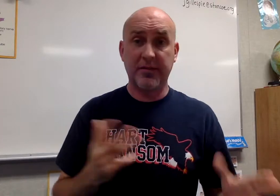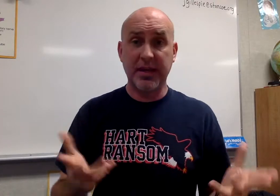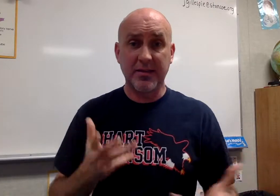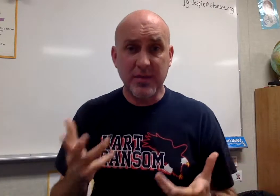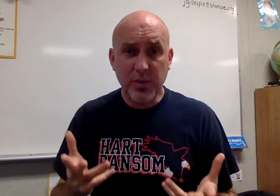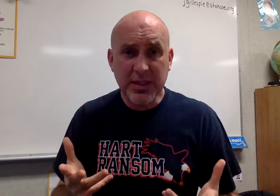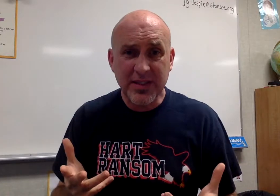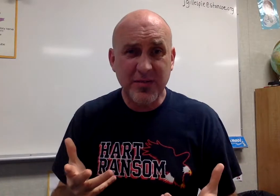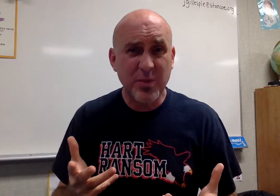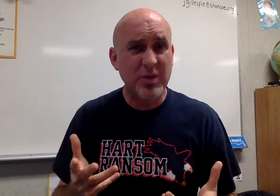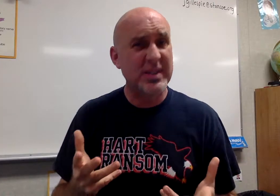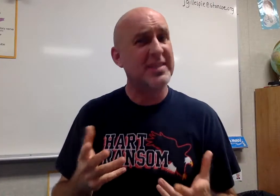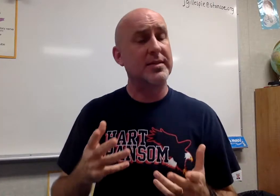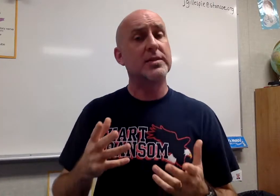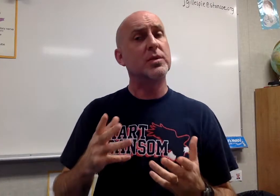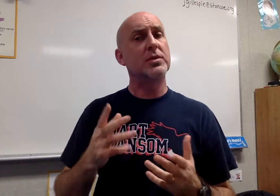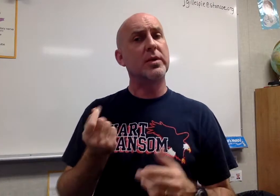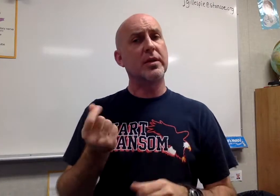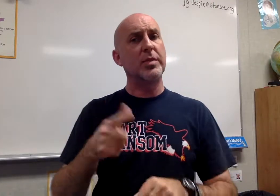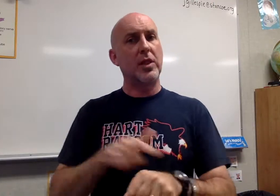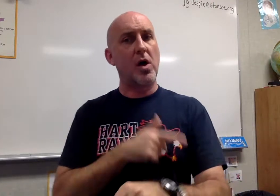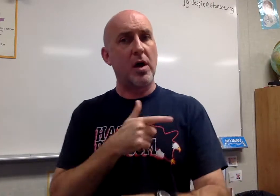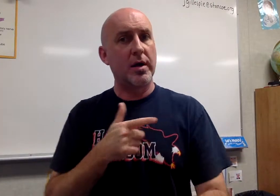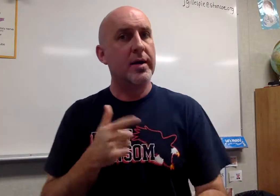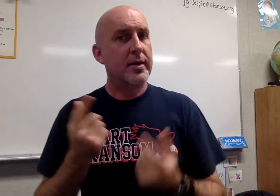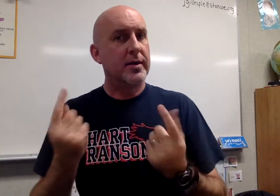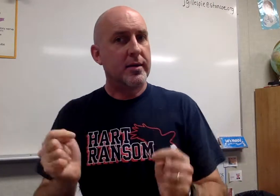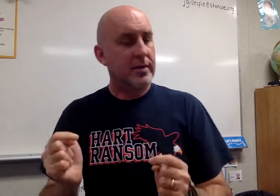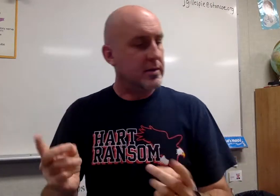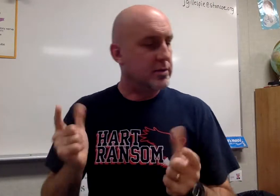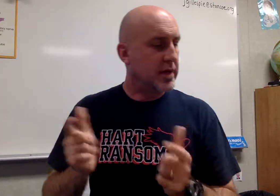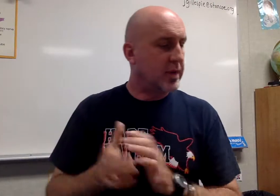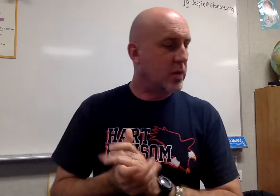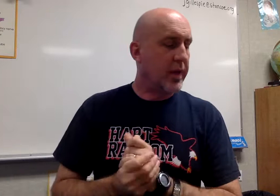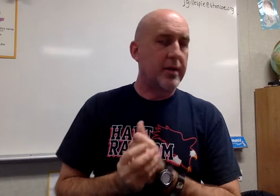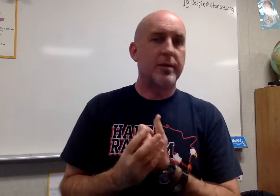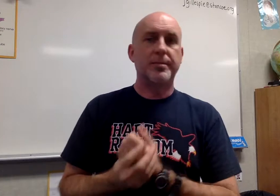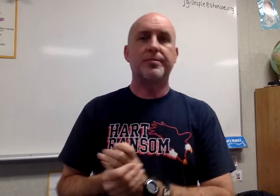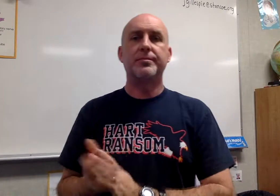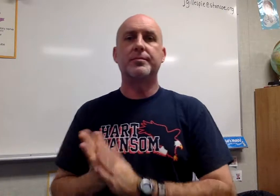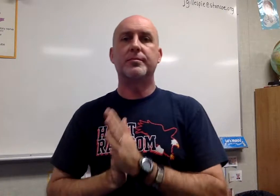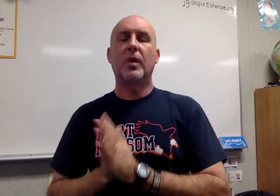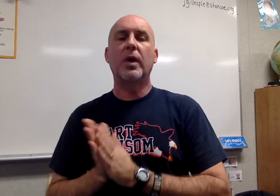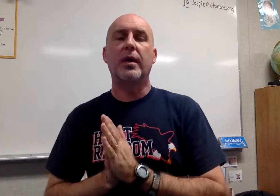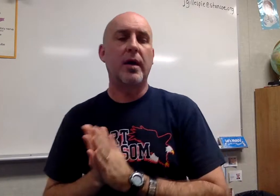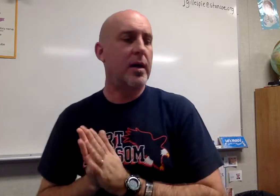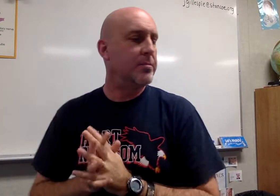can squeeze a few more signs in. This one's going a little bit long. Try to be quick. Okay,